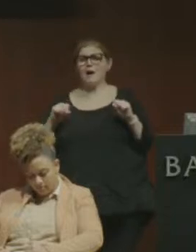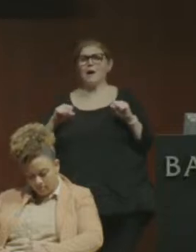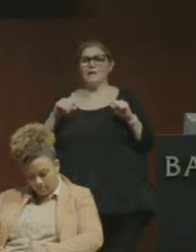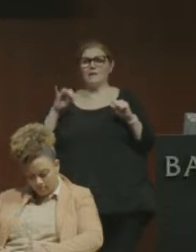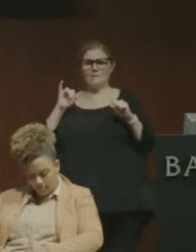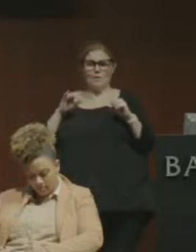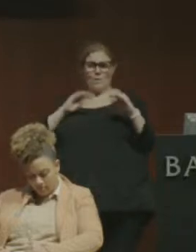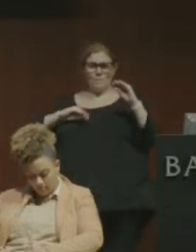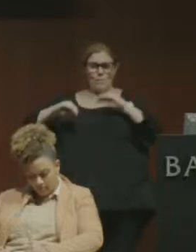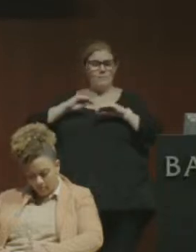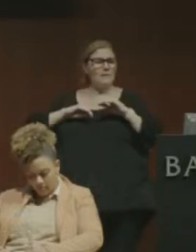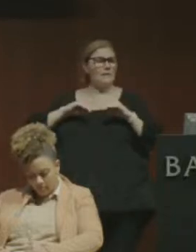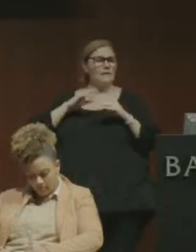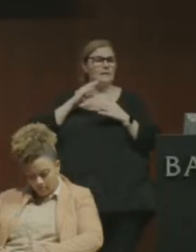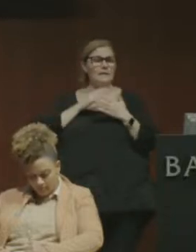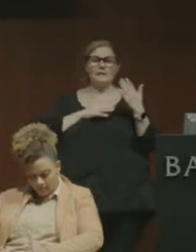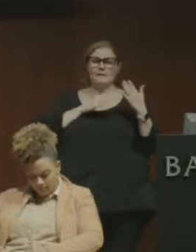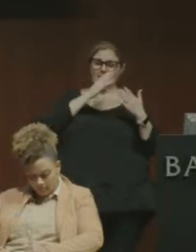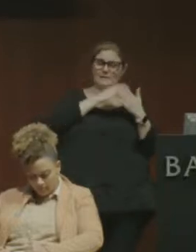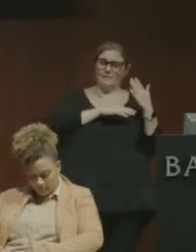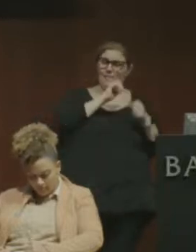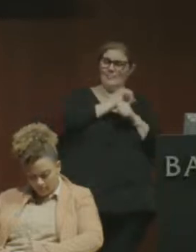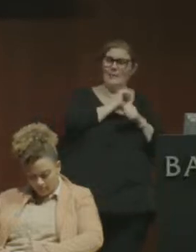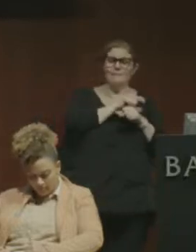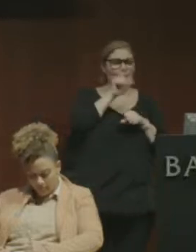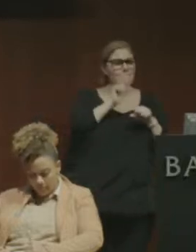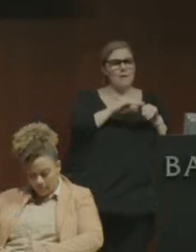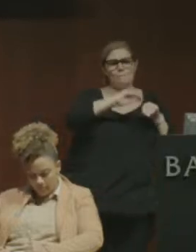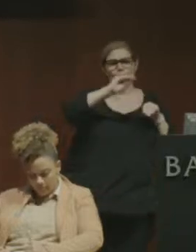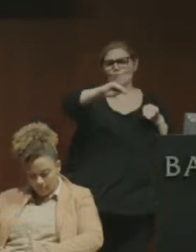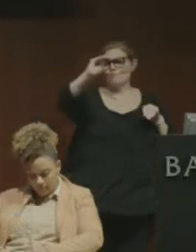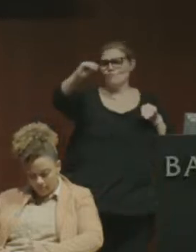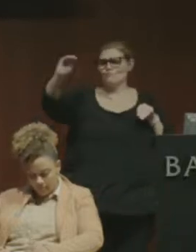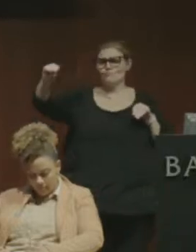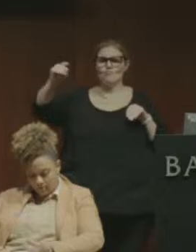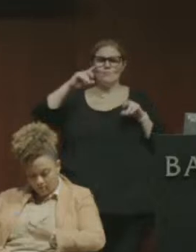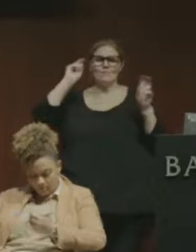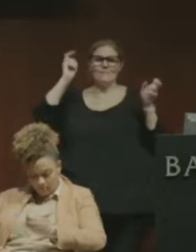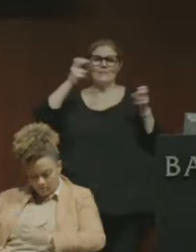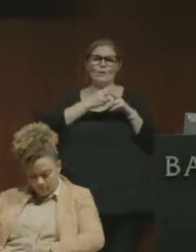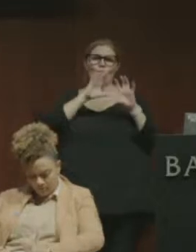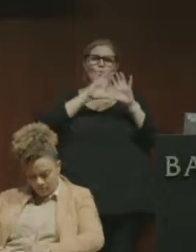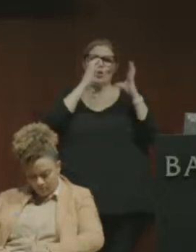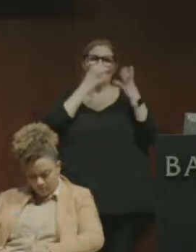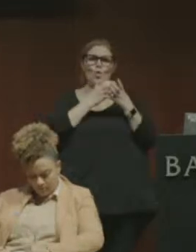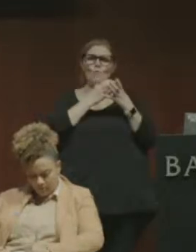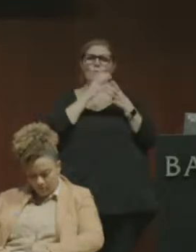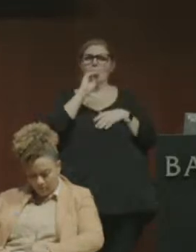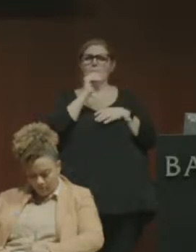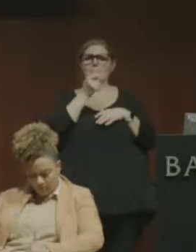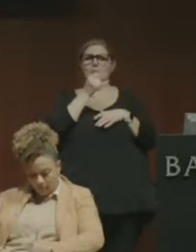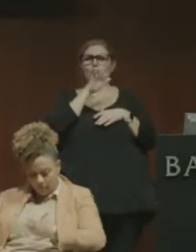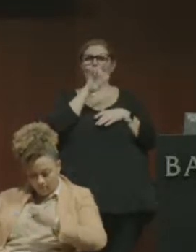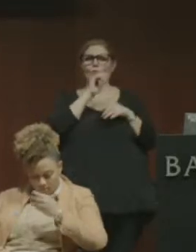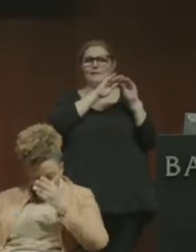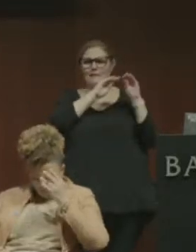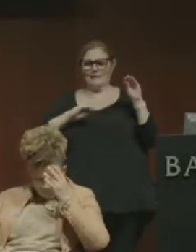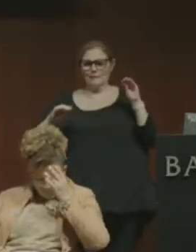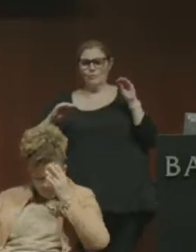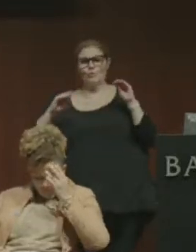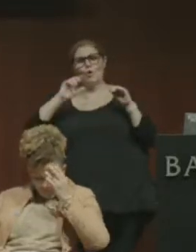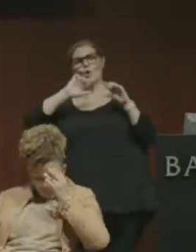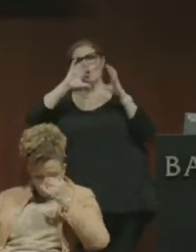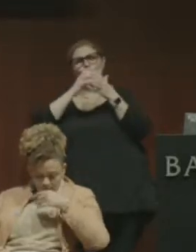for mobility. So there's feminized labor that must move from what people call the global majority into the global